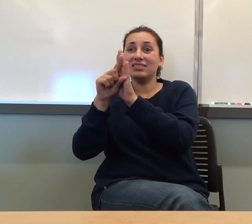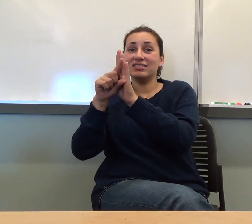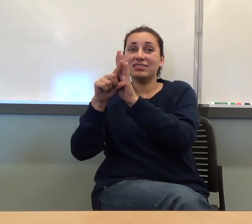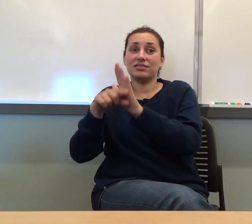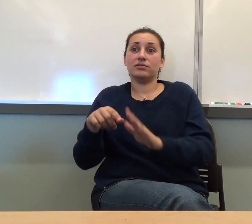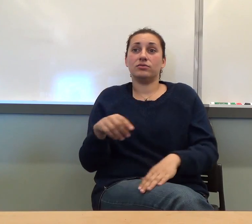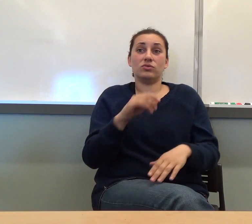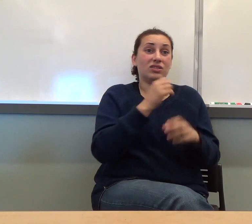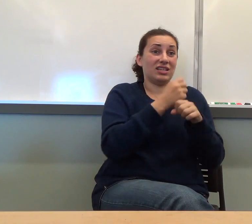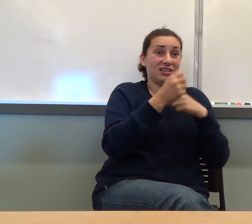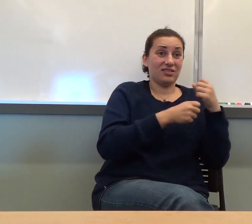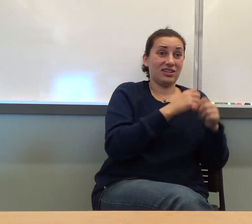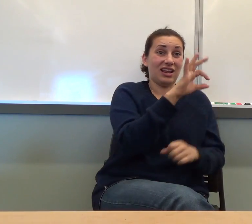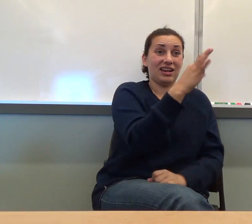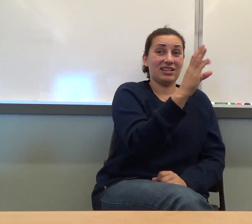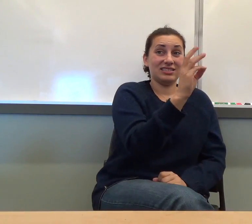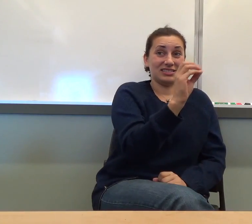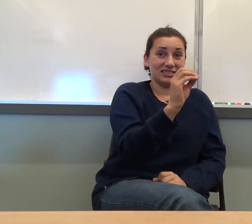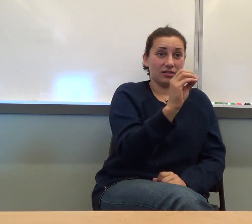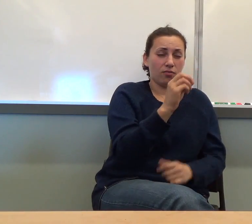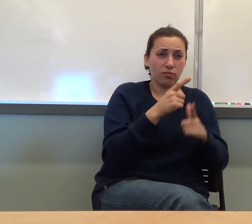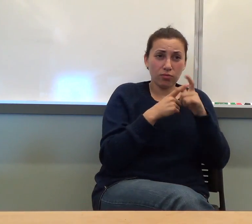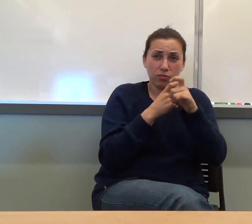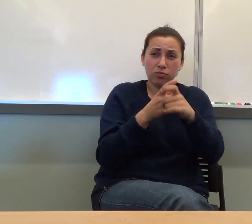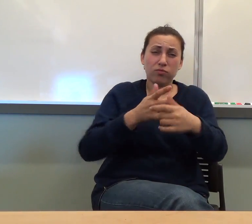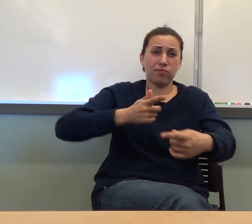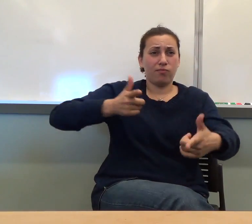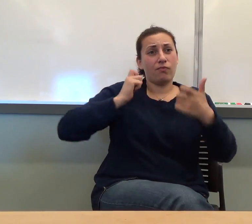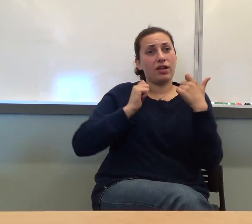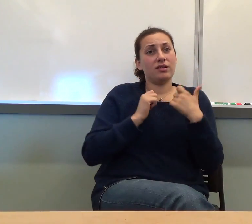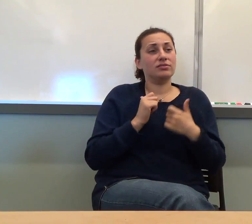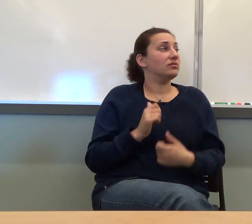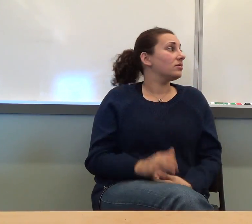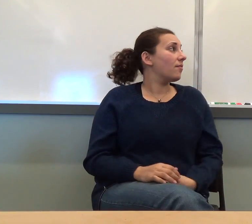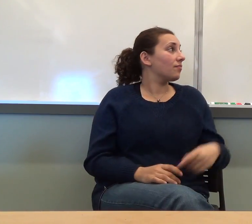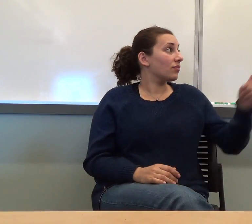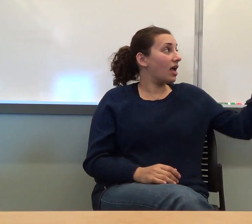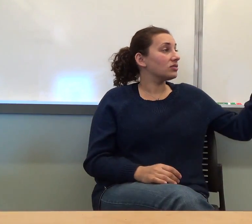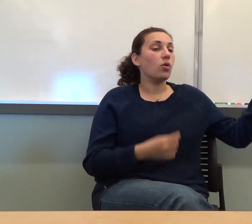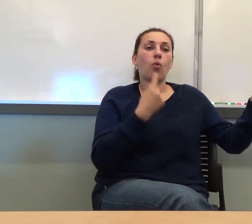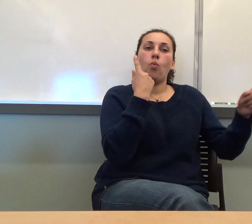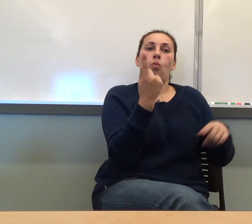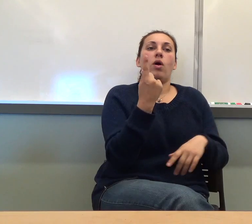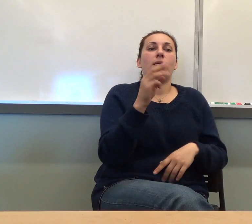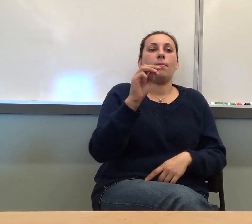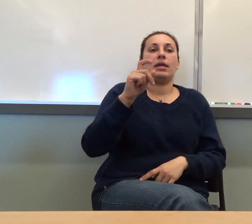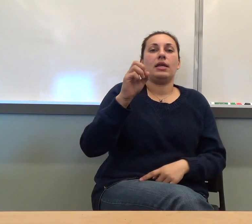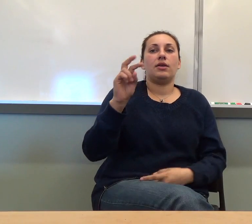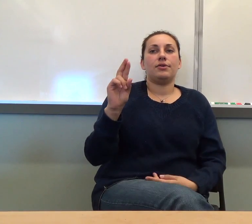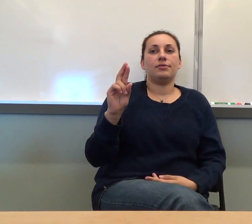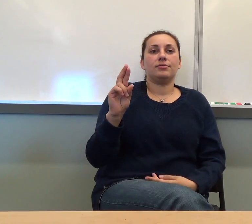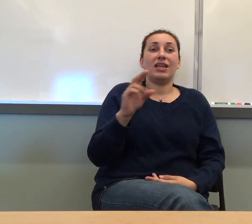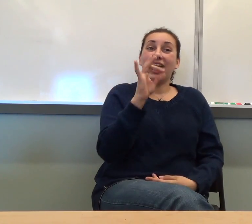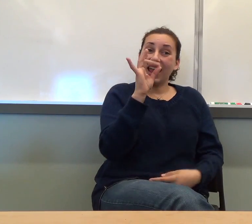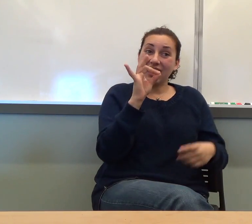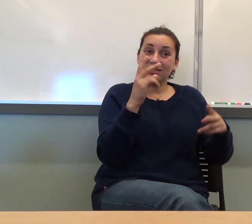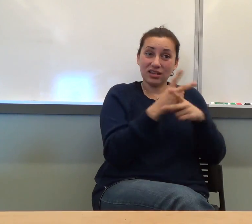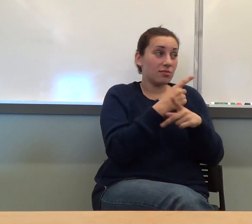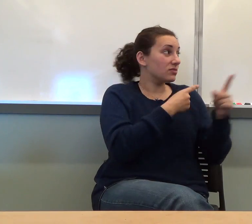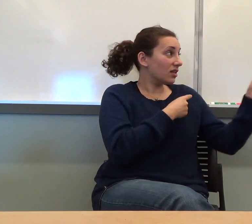1960, 8 meters per second. This is a meter stick, right? 8 of those, 8 1/3 of